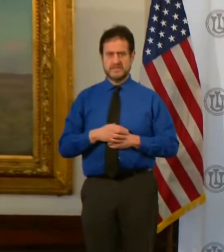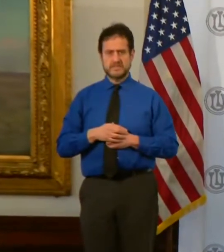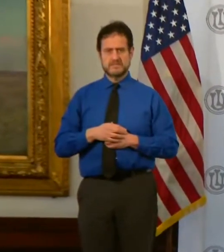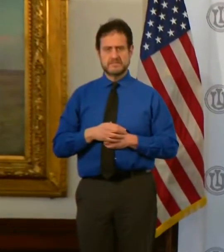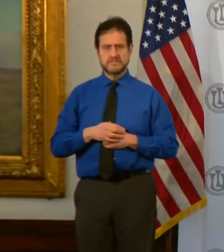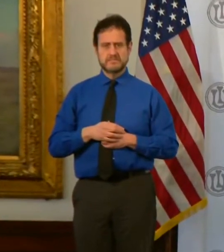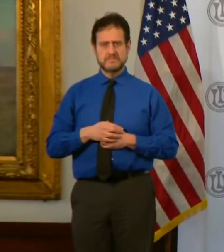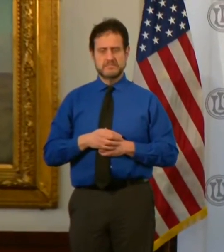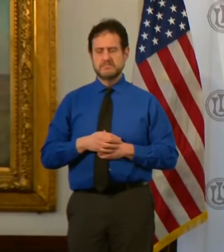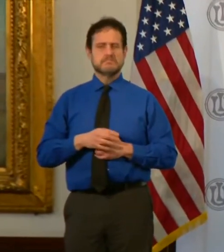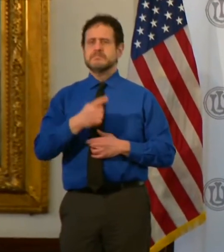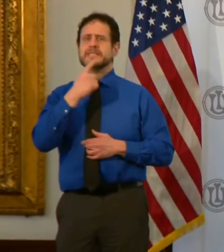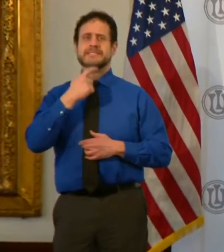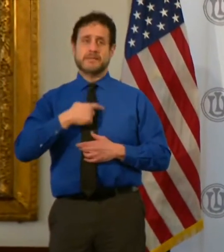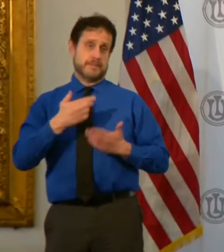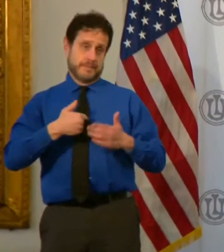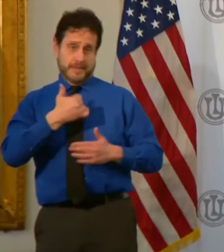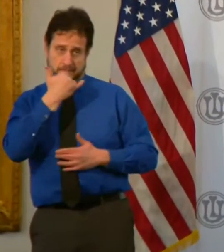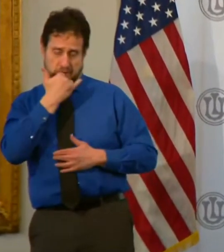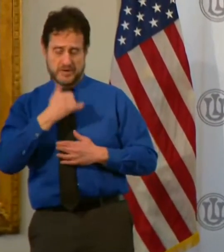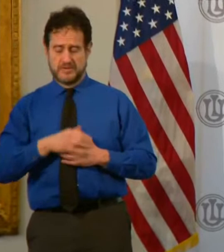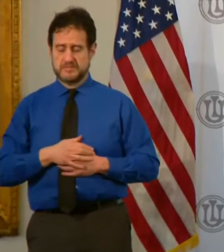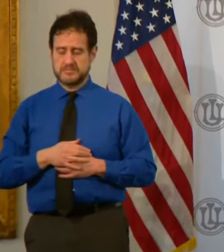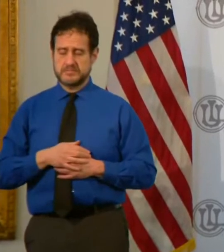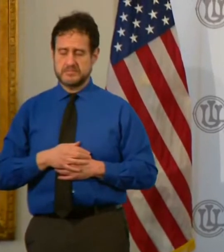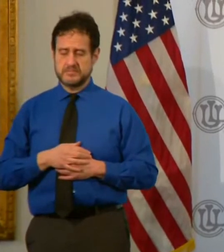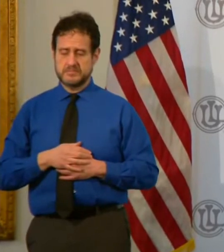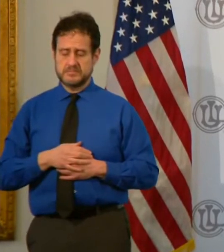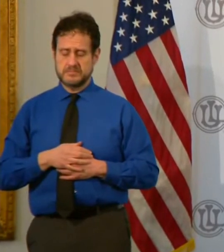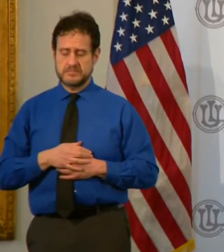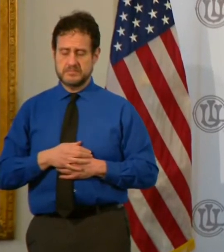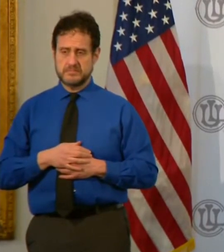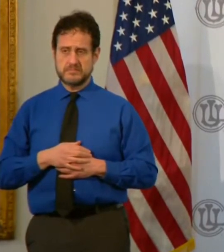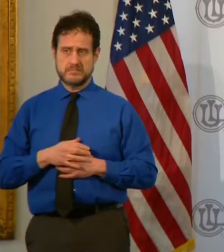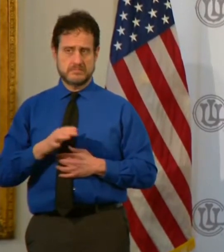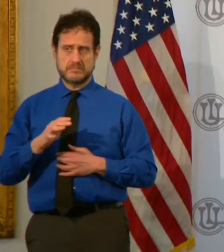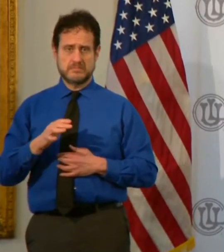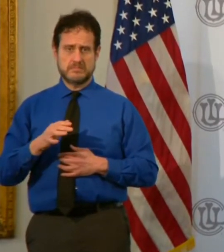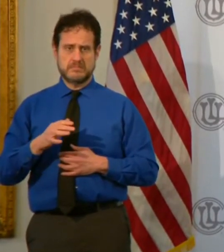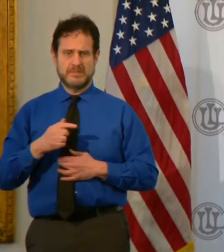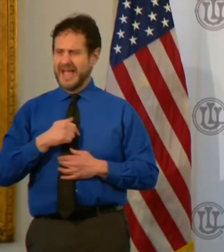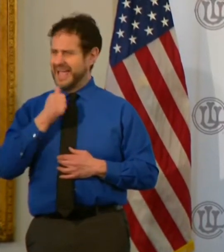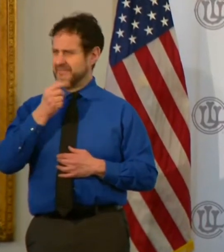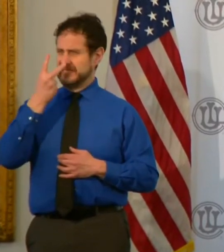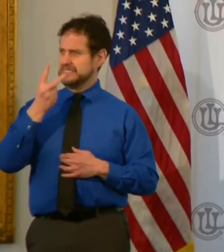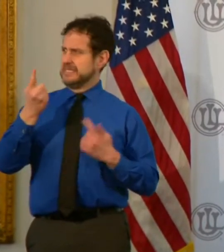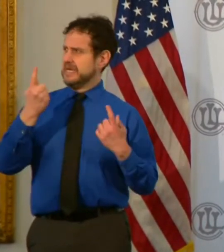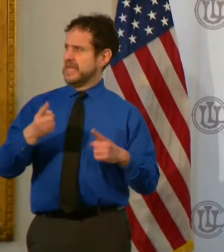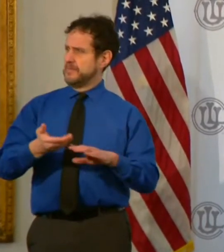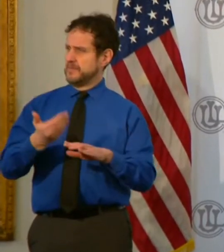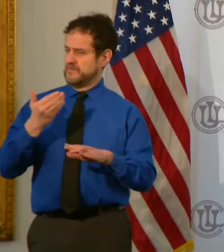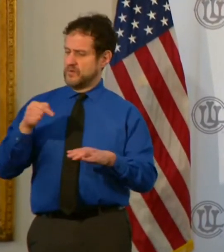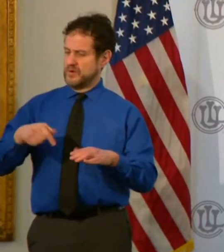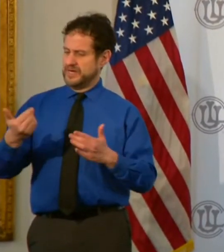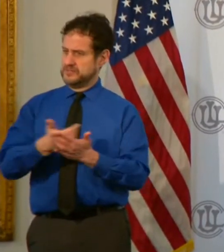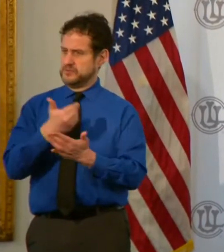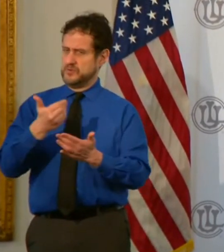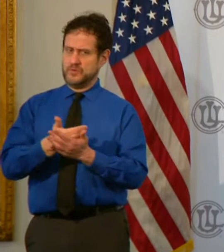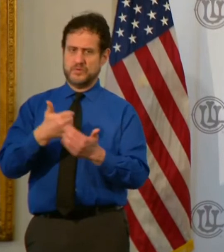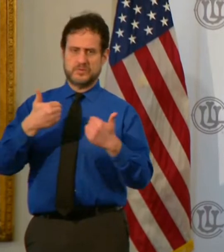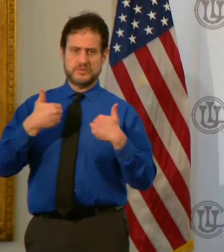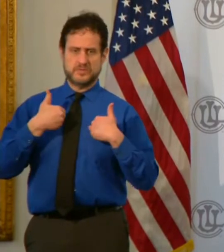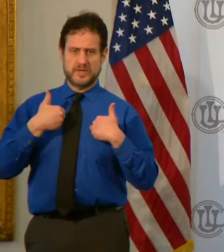and you tell me if I'm wrong, this, and I've not seen this before, if this is new, to have